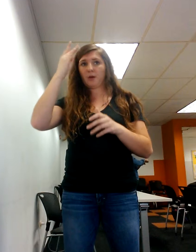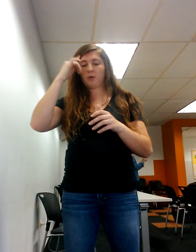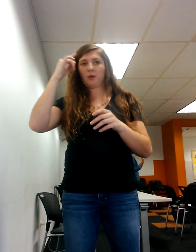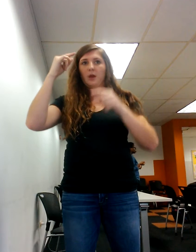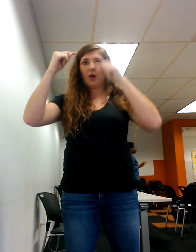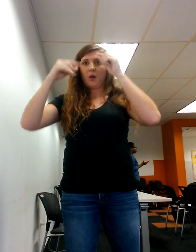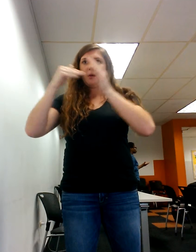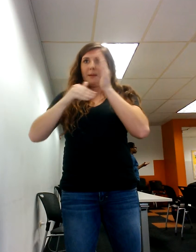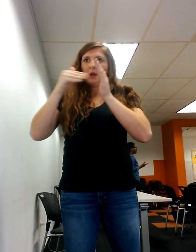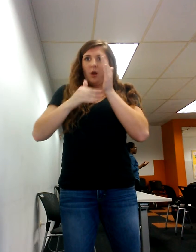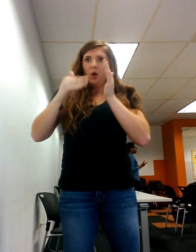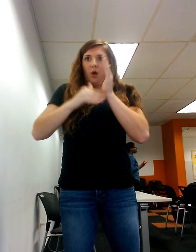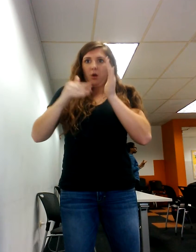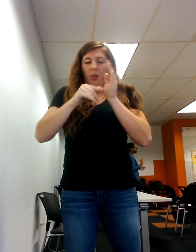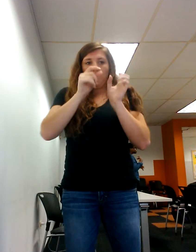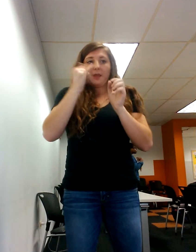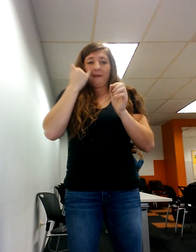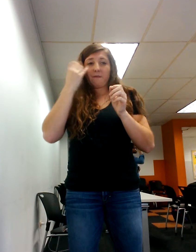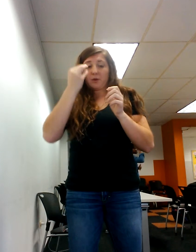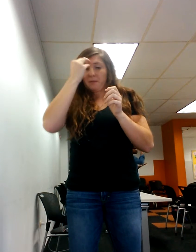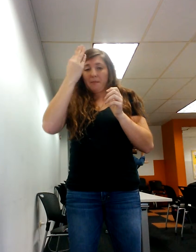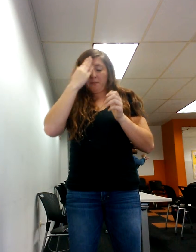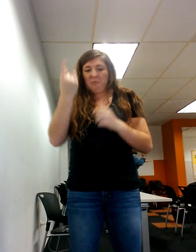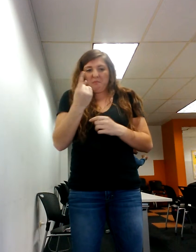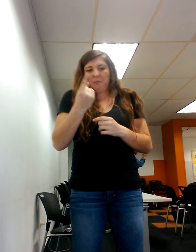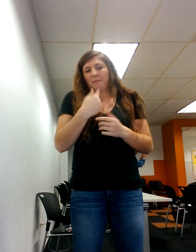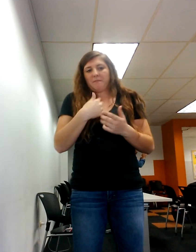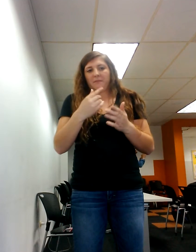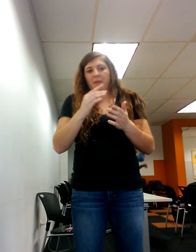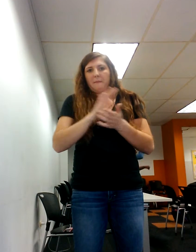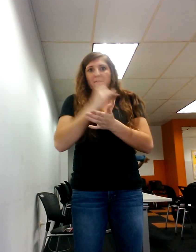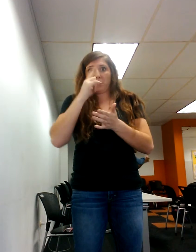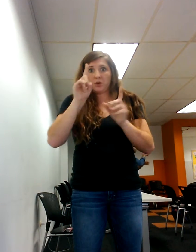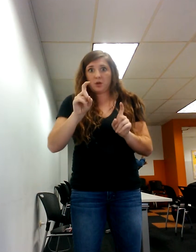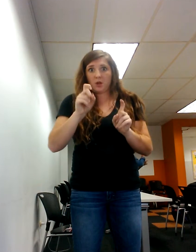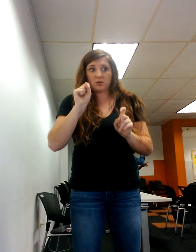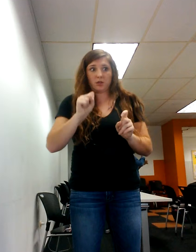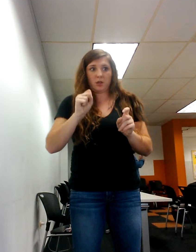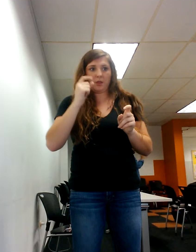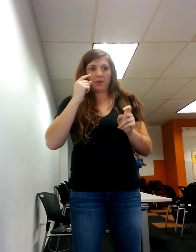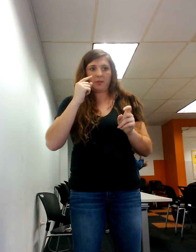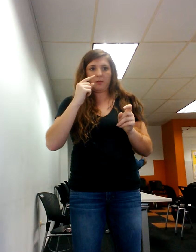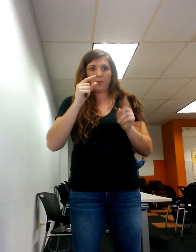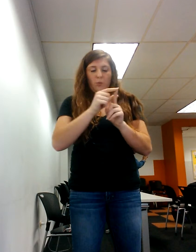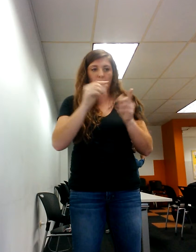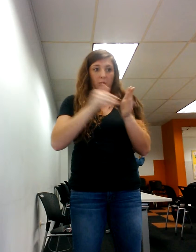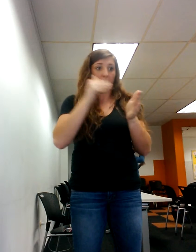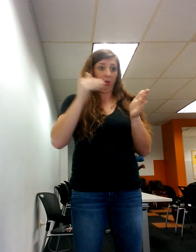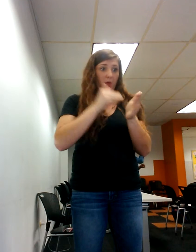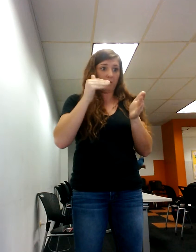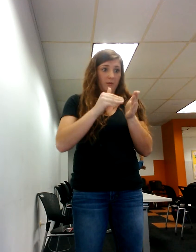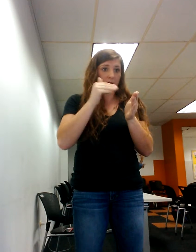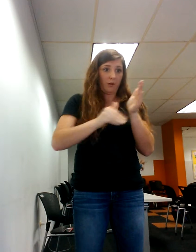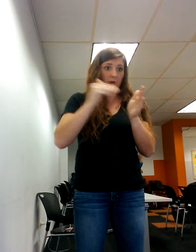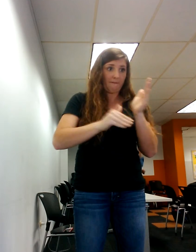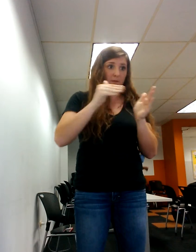over again, the exact same way, the exact same phrase. If we would just grab a couple of pictures and make them into pictures in our mind, we'd be